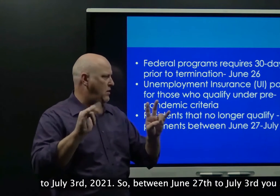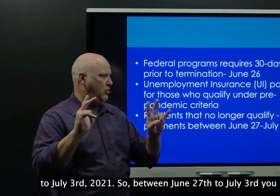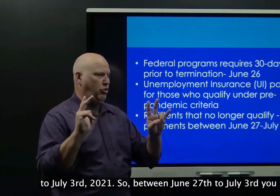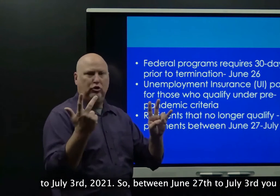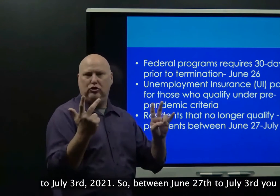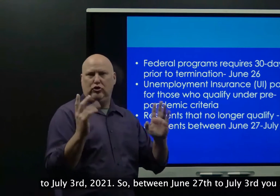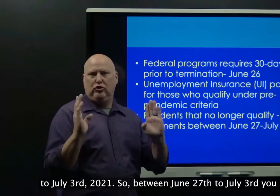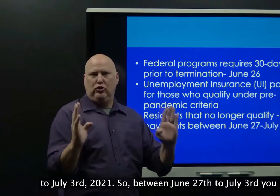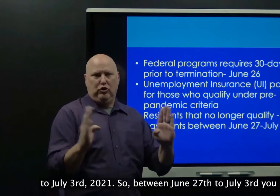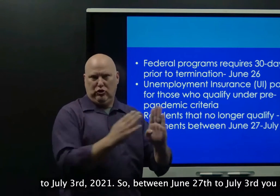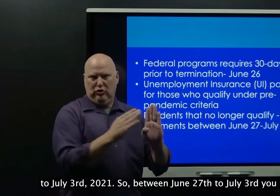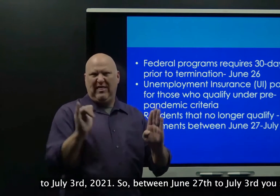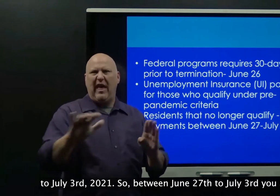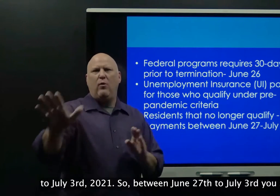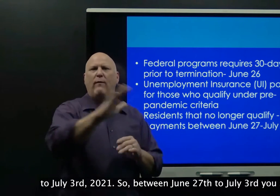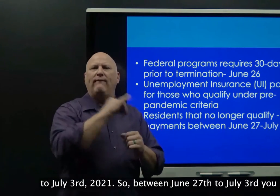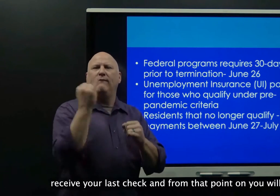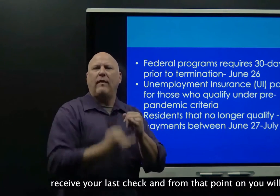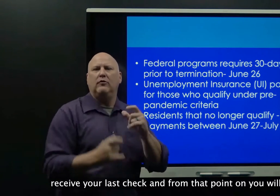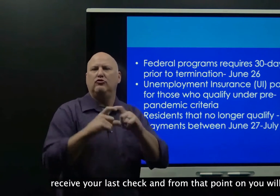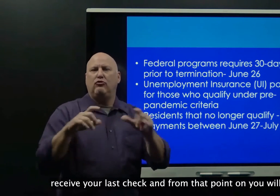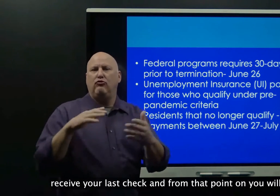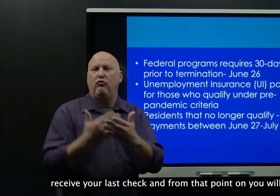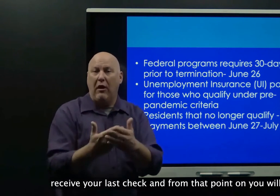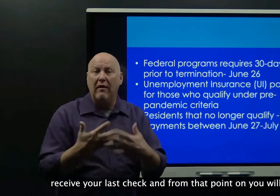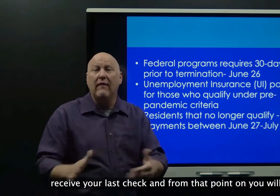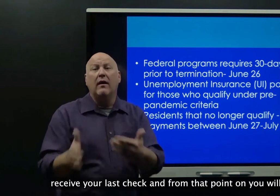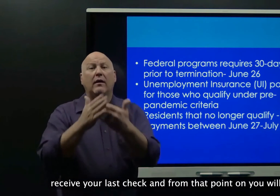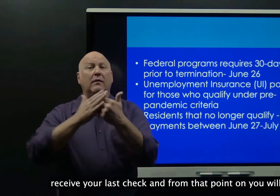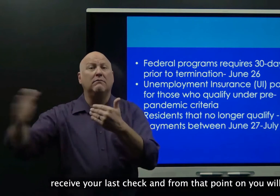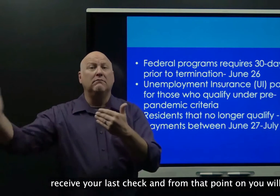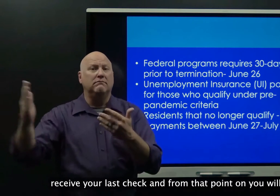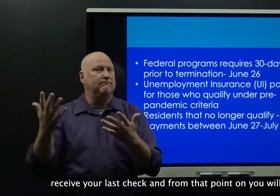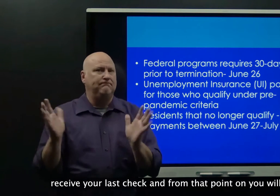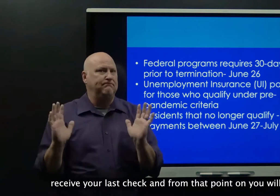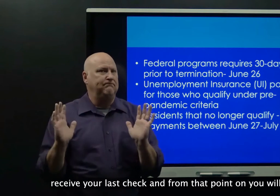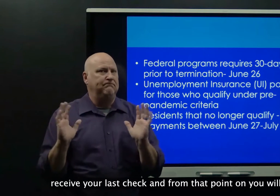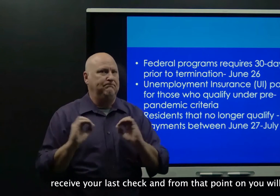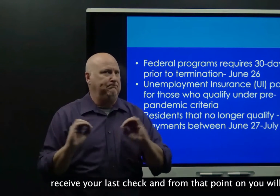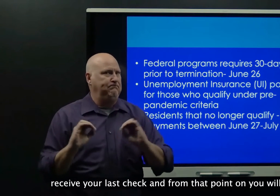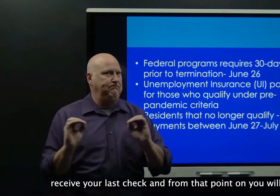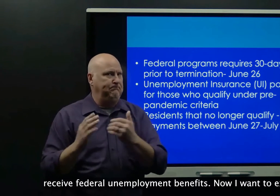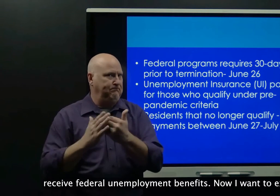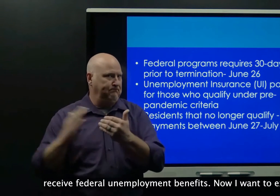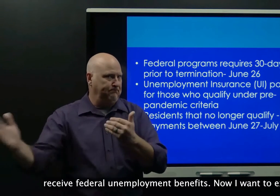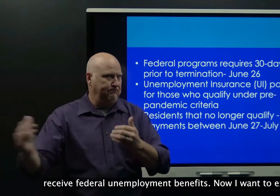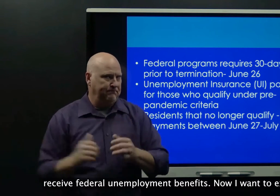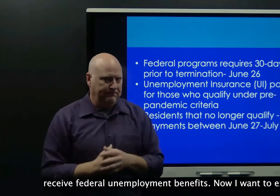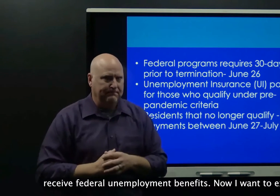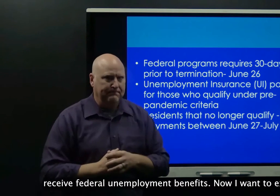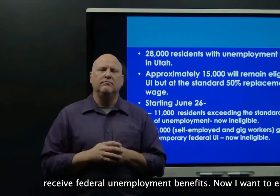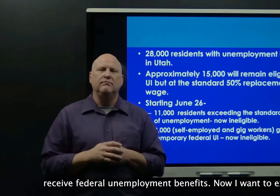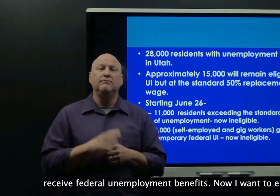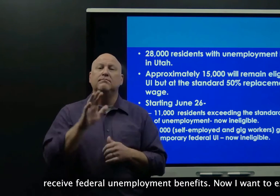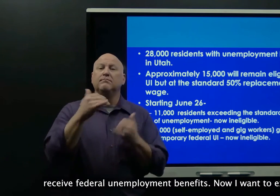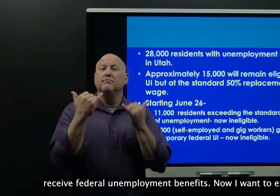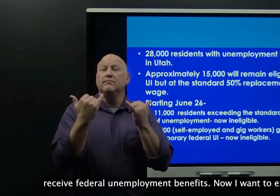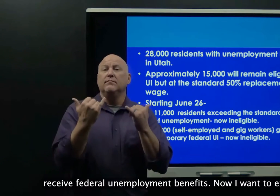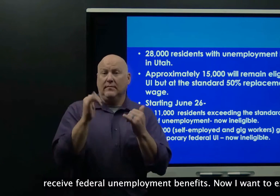27th to July 3rd, you should receive your last check, and from that point on, you will not receive federal unemployment benefits.